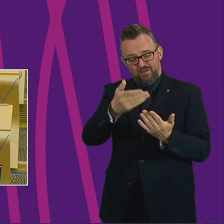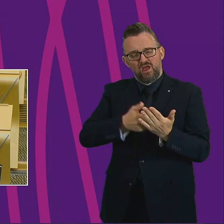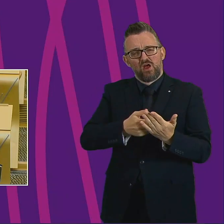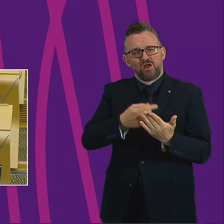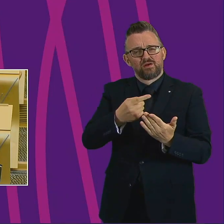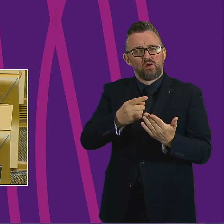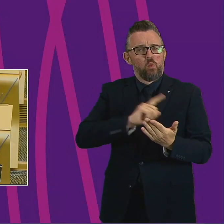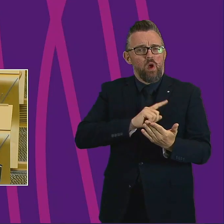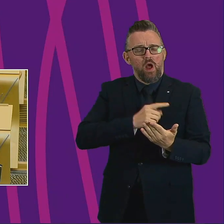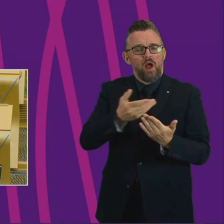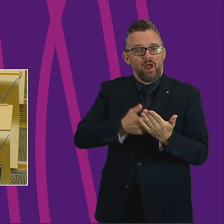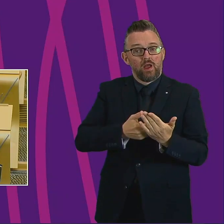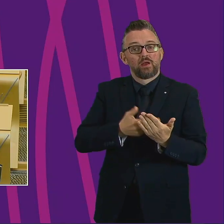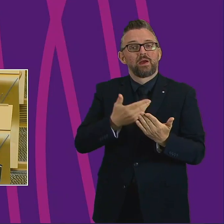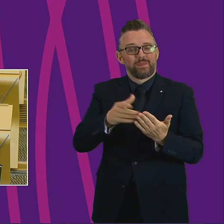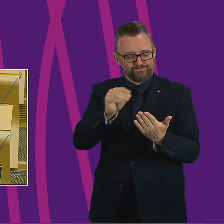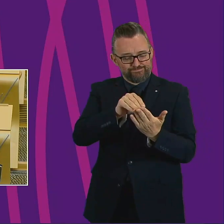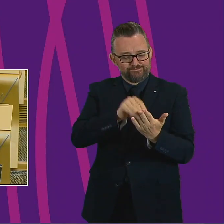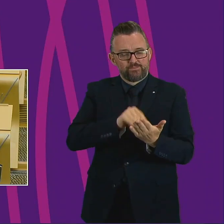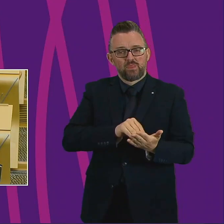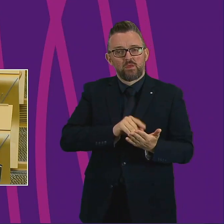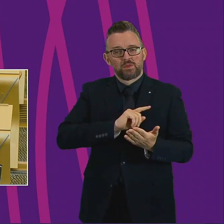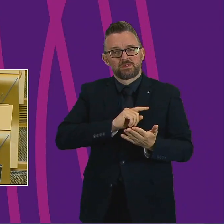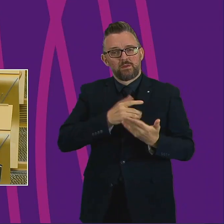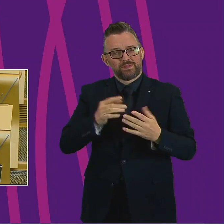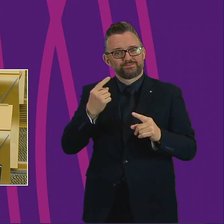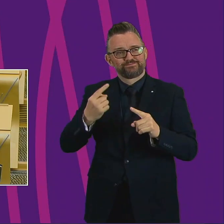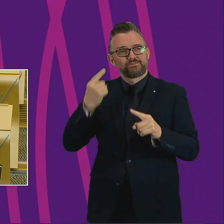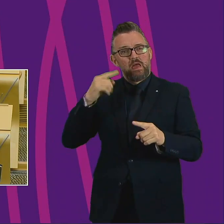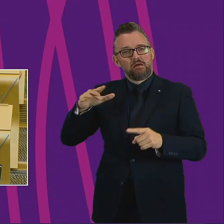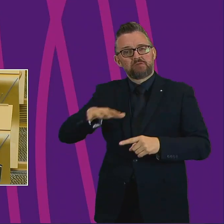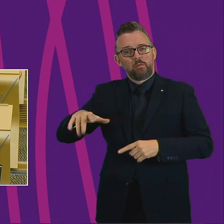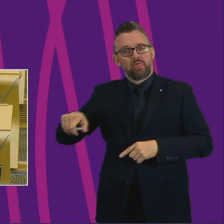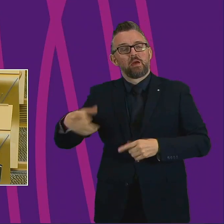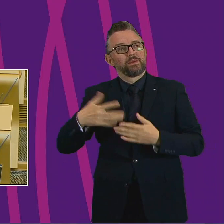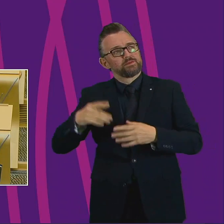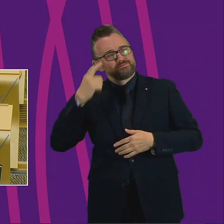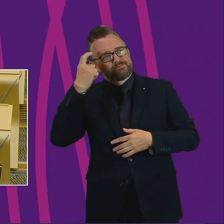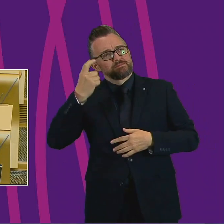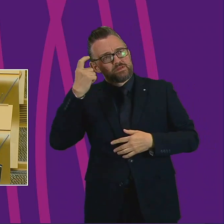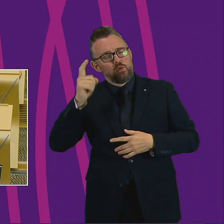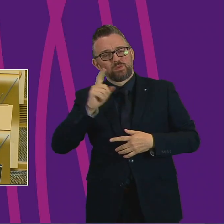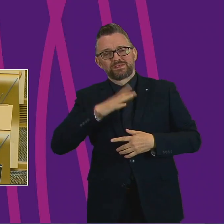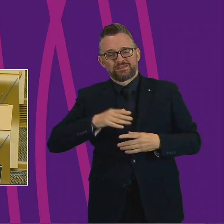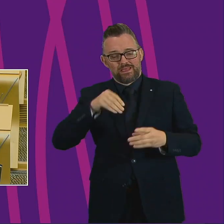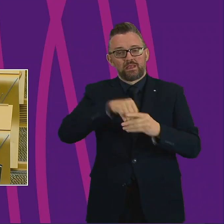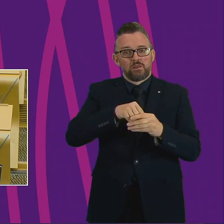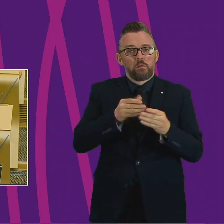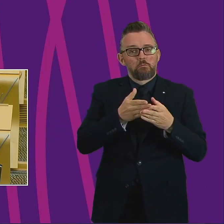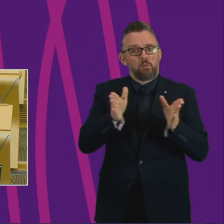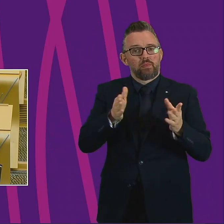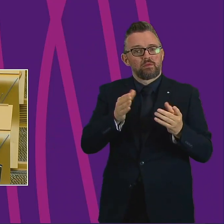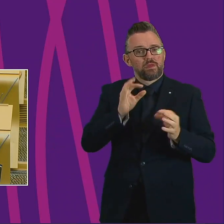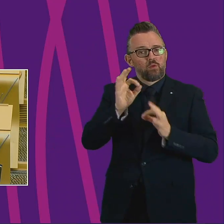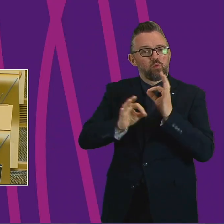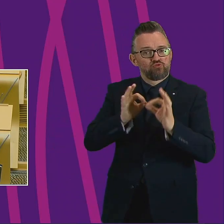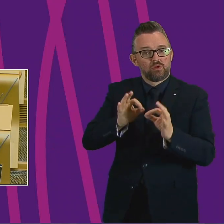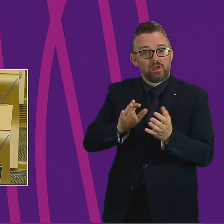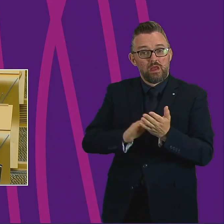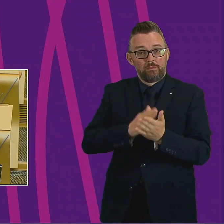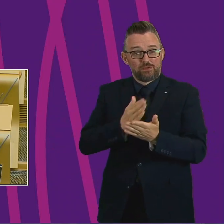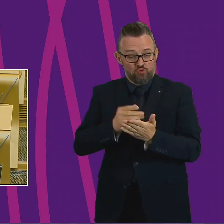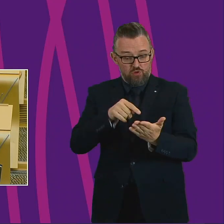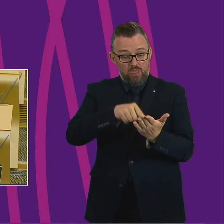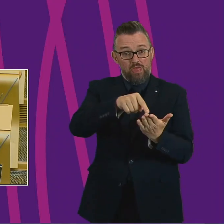inquiry has now been, it was considered by the families involved in order to ensure that its remit met what